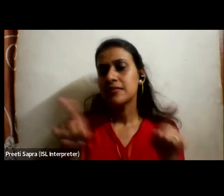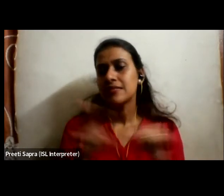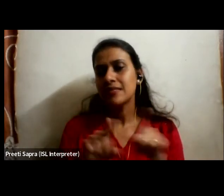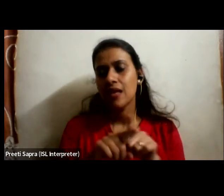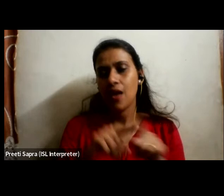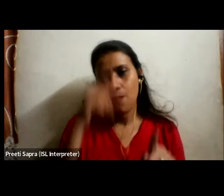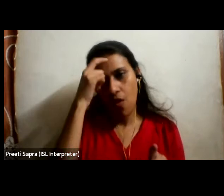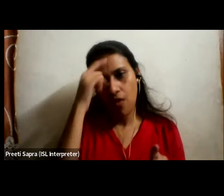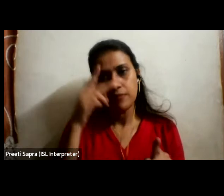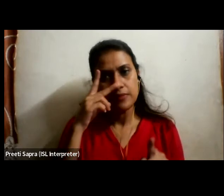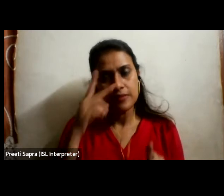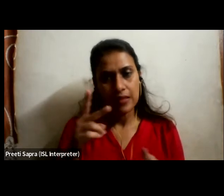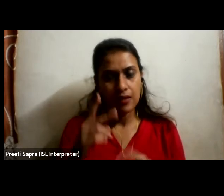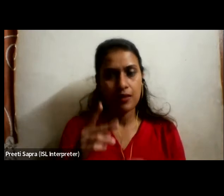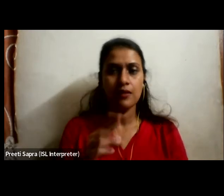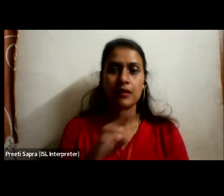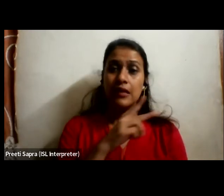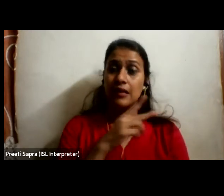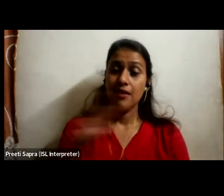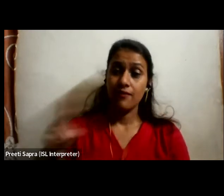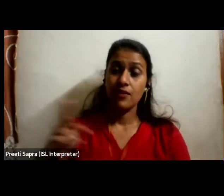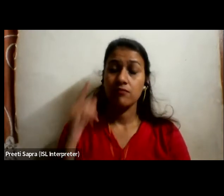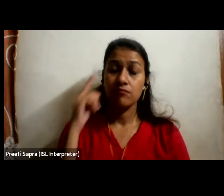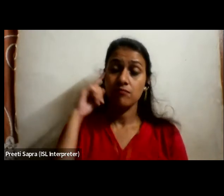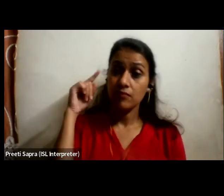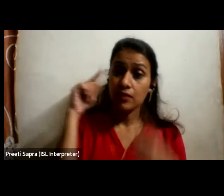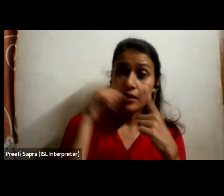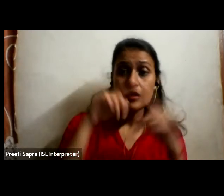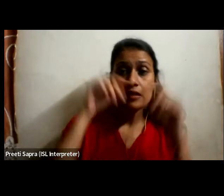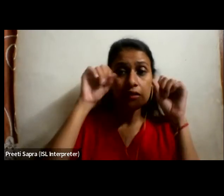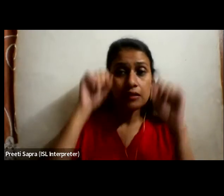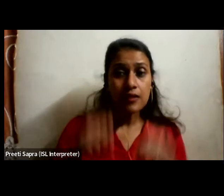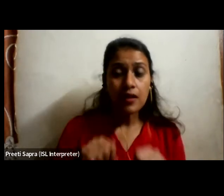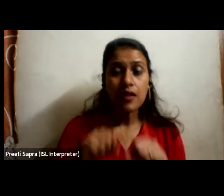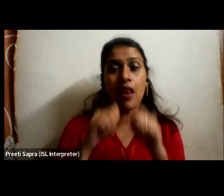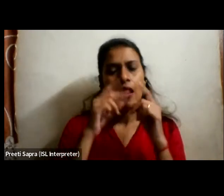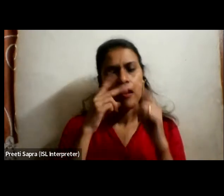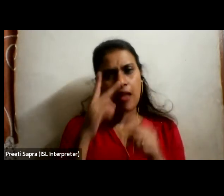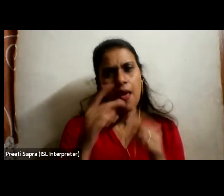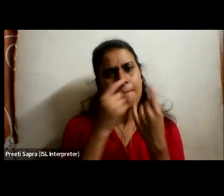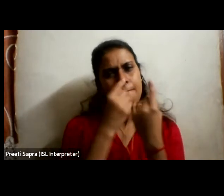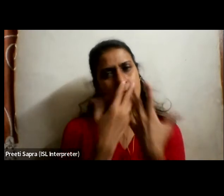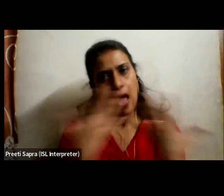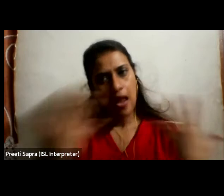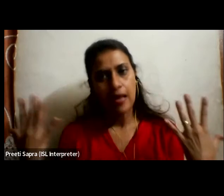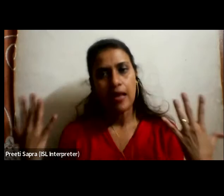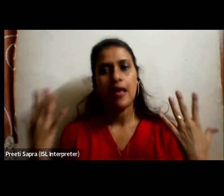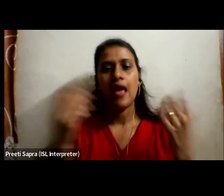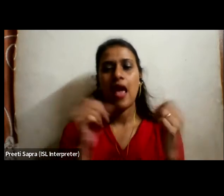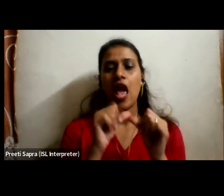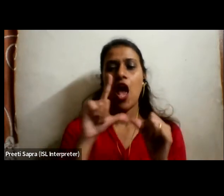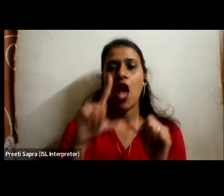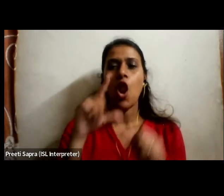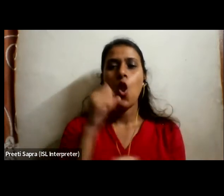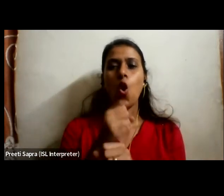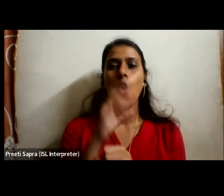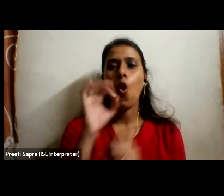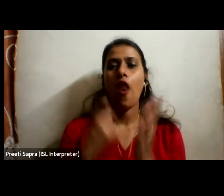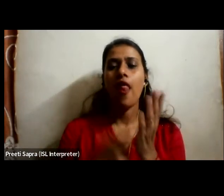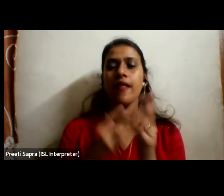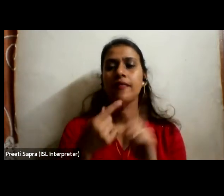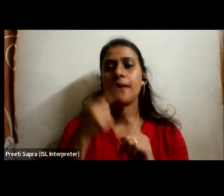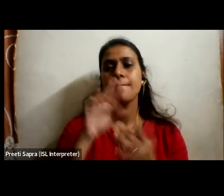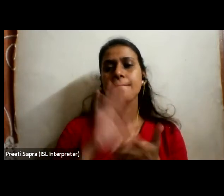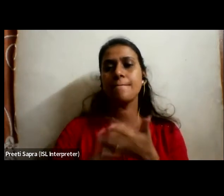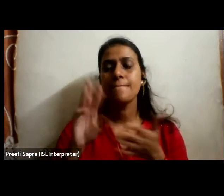the requirement to take consent, etc., are very key to several algorithmic systems and their